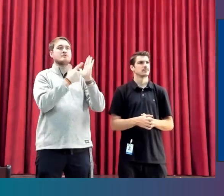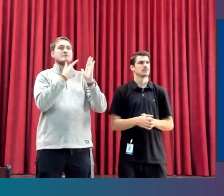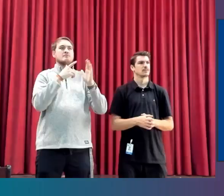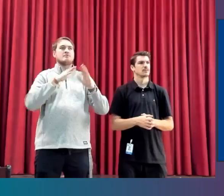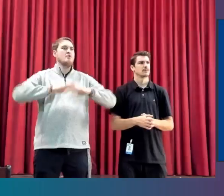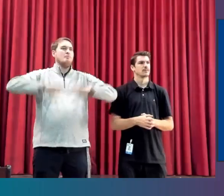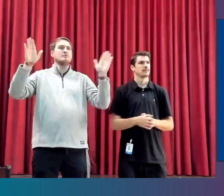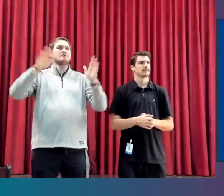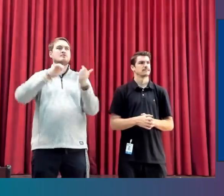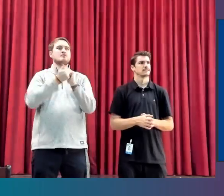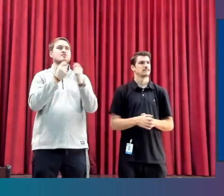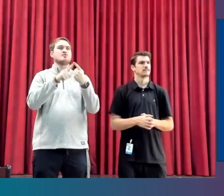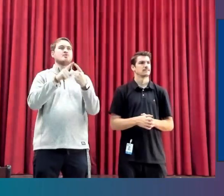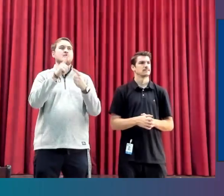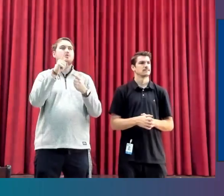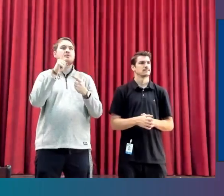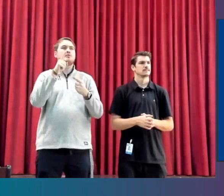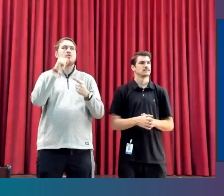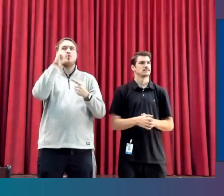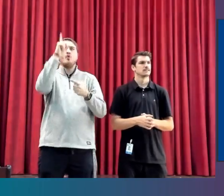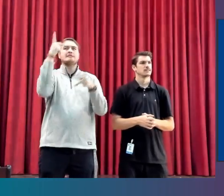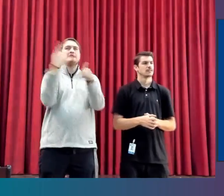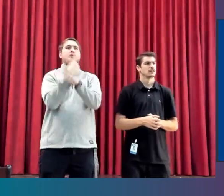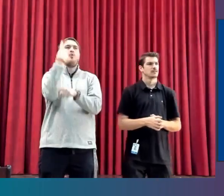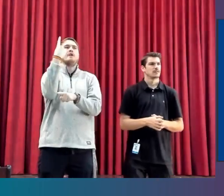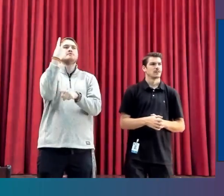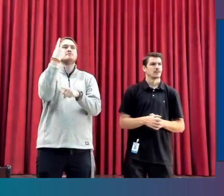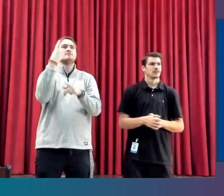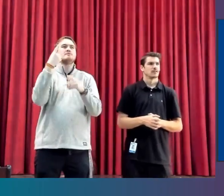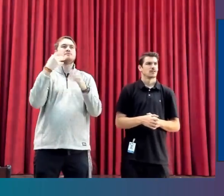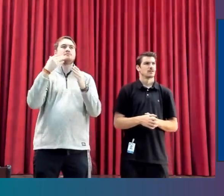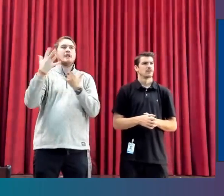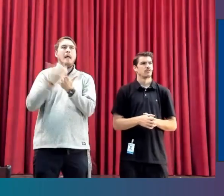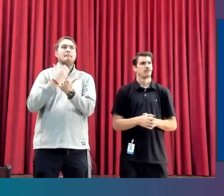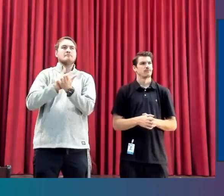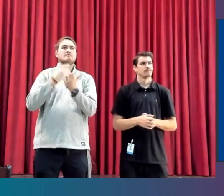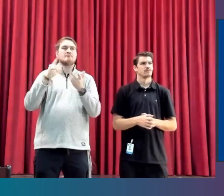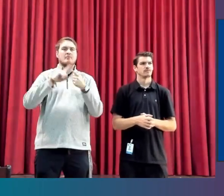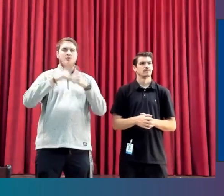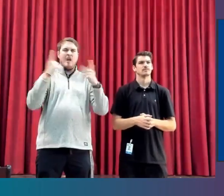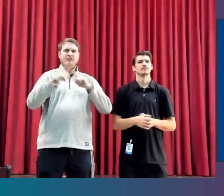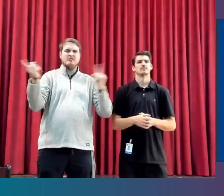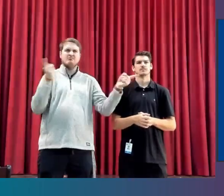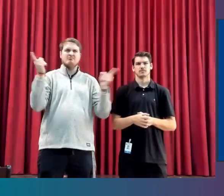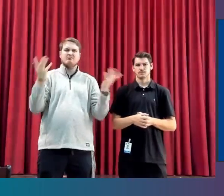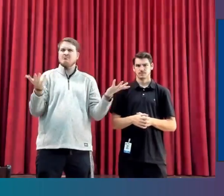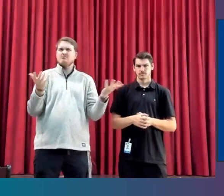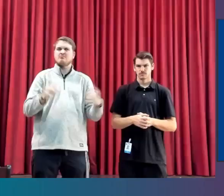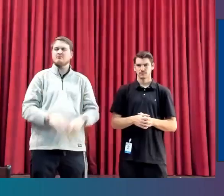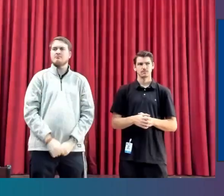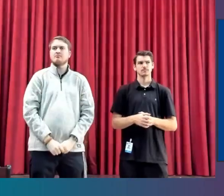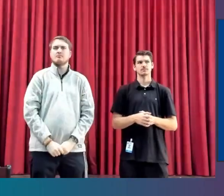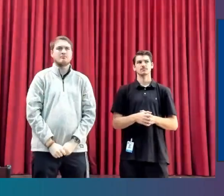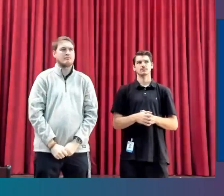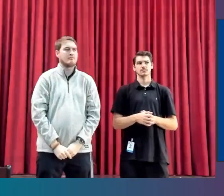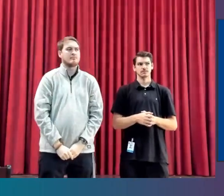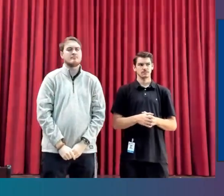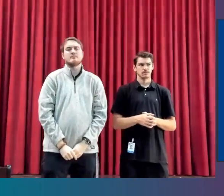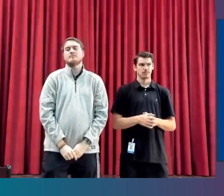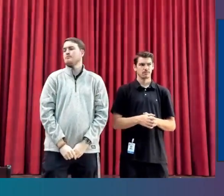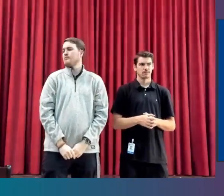for California law, you had mentioned that, I thought that it had changed to just 1 time the income. So I'm